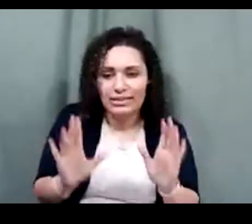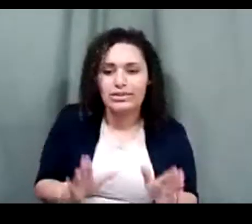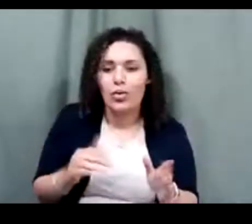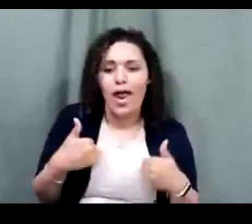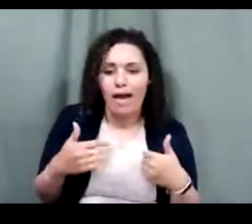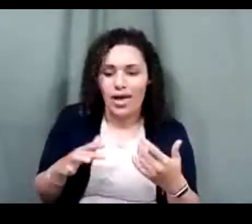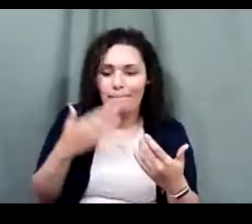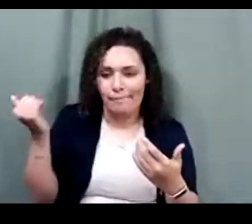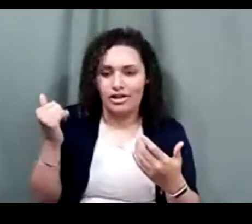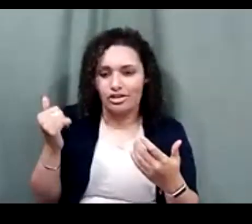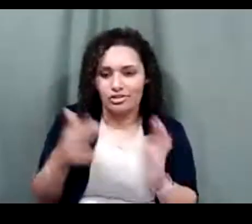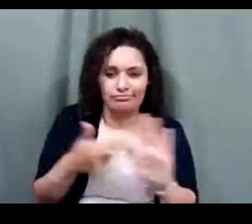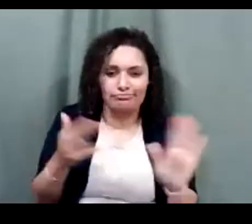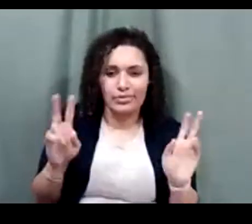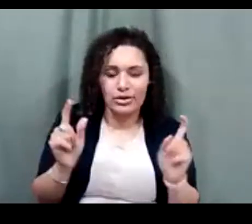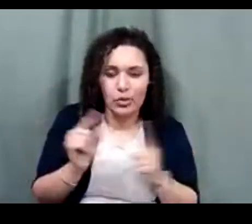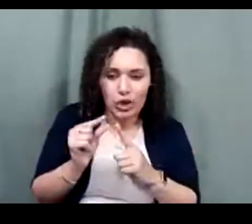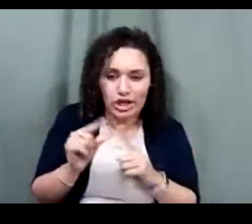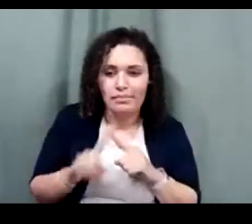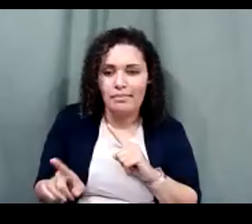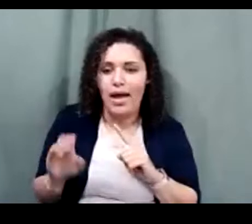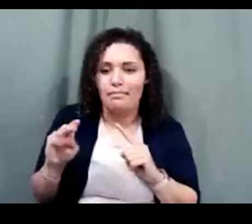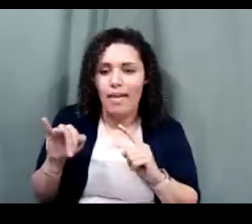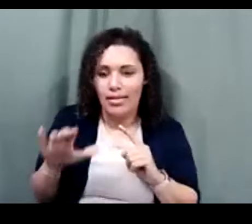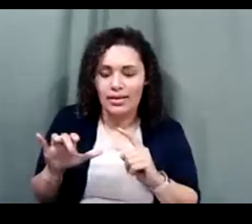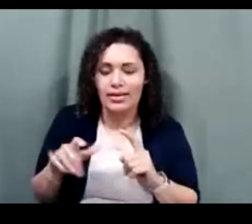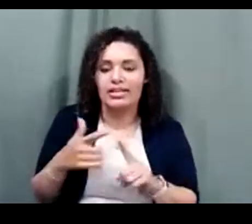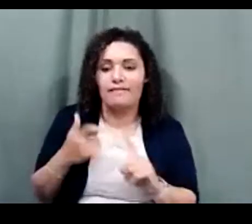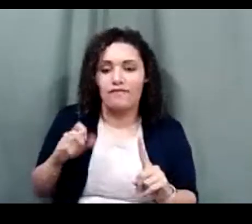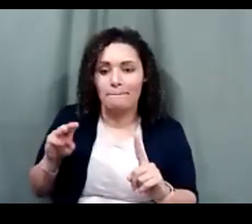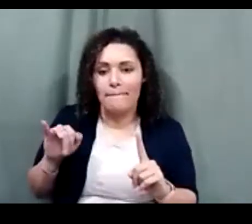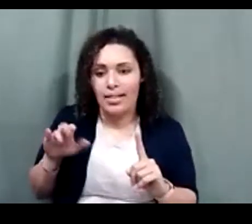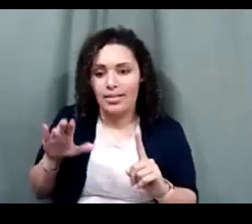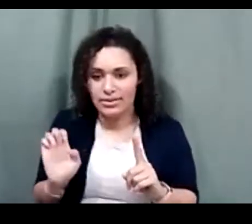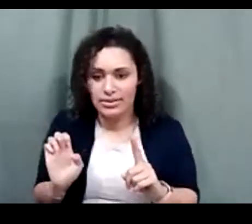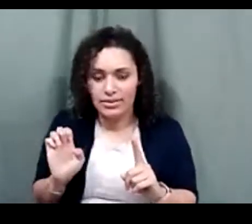kind of an intense acid. And malic comes from malus, which is the